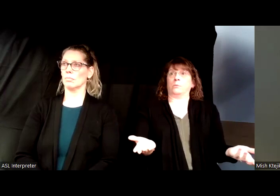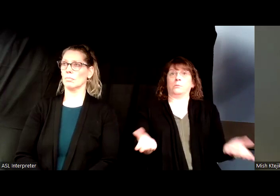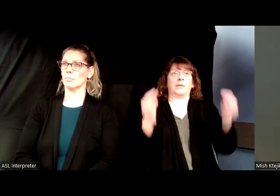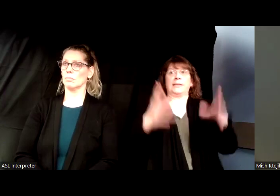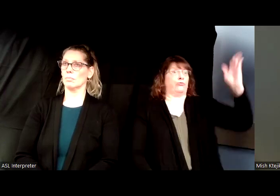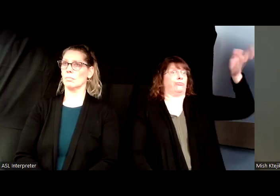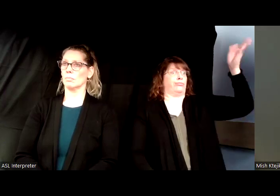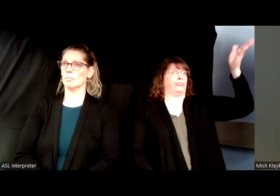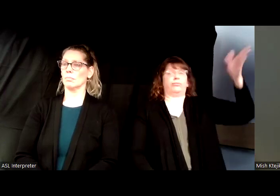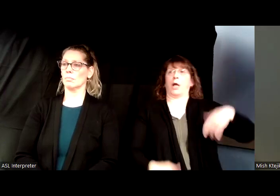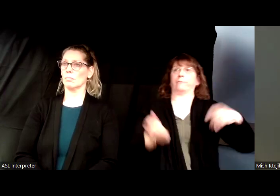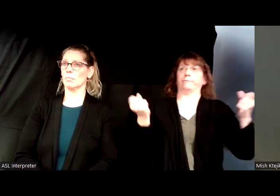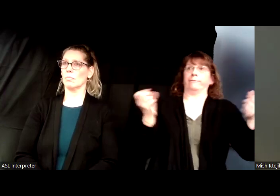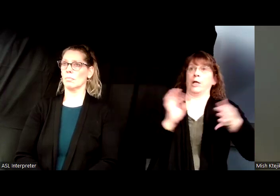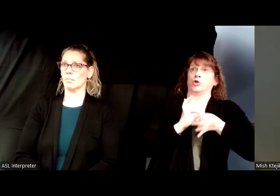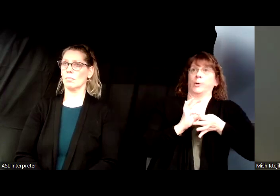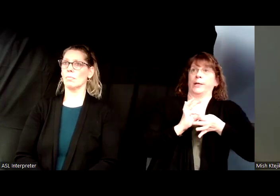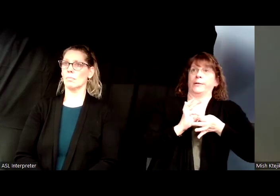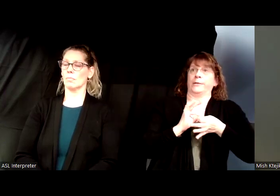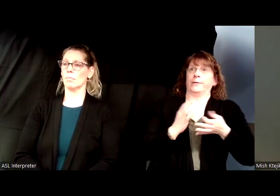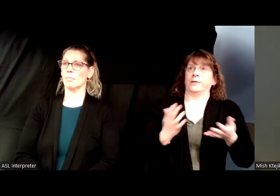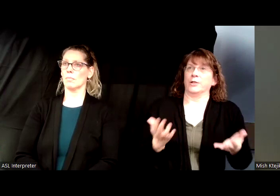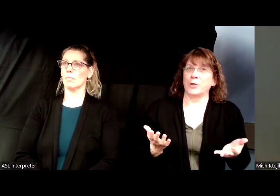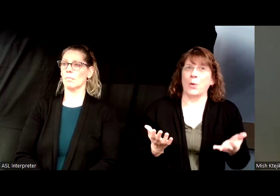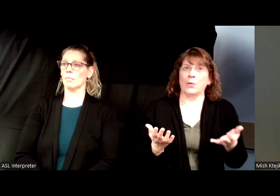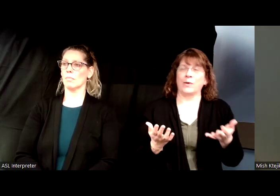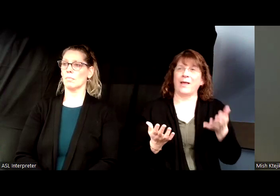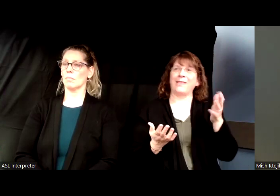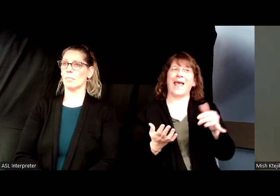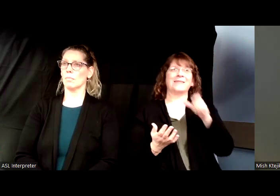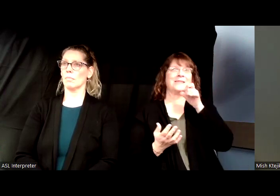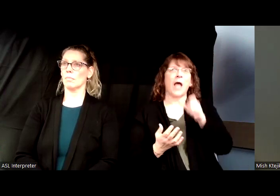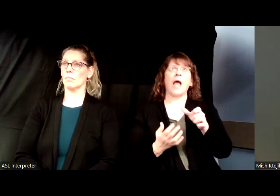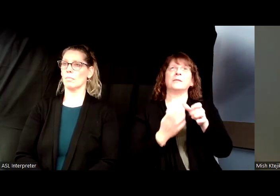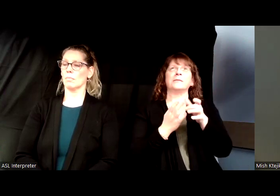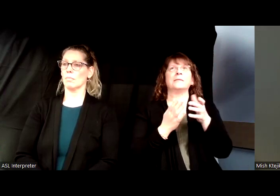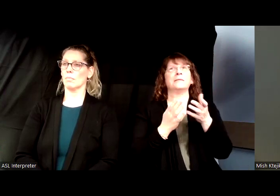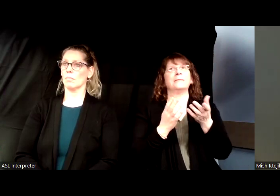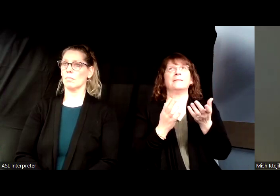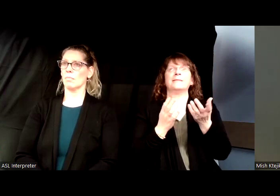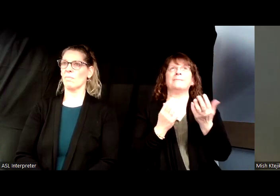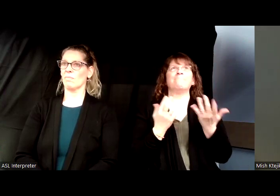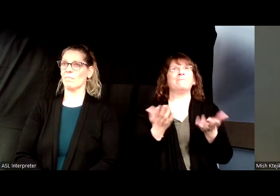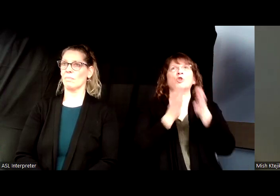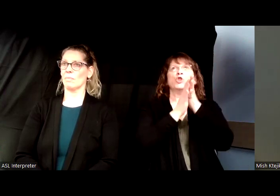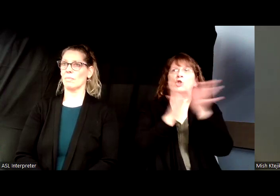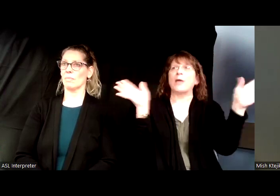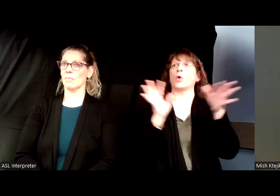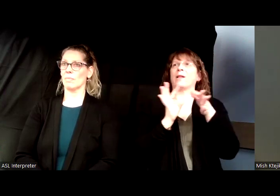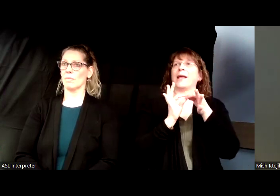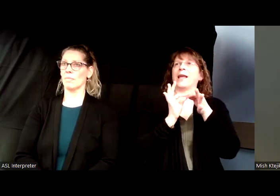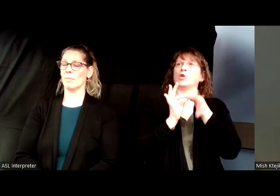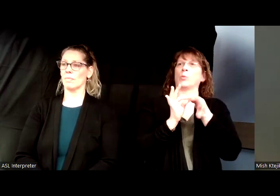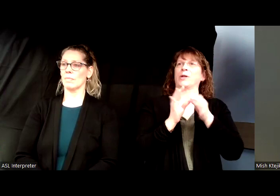The test is in the classroom. So they're interpreting in classrooms. So when the